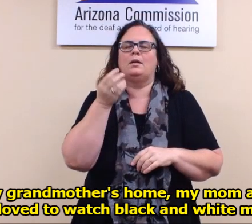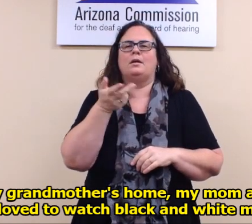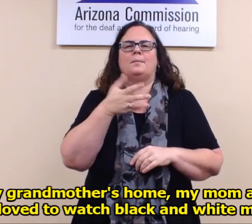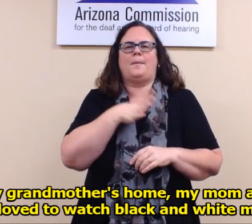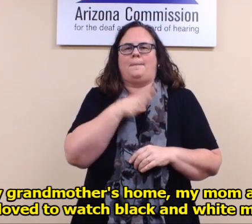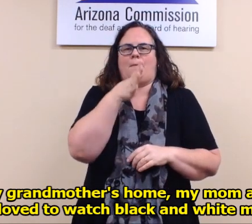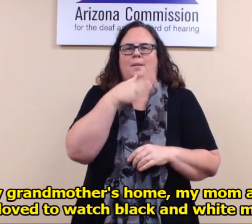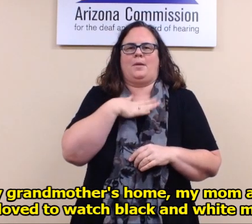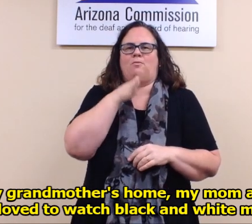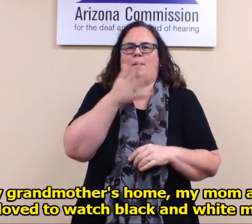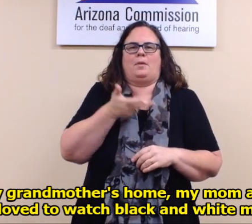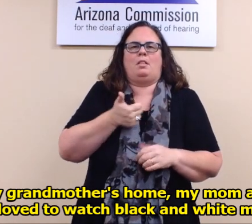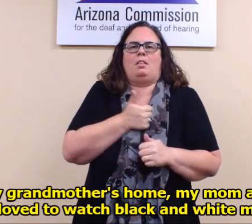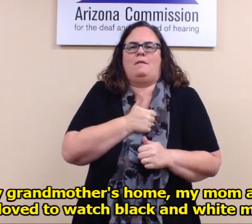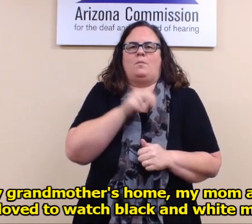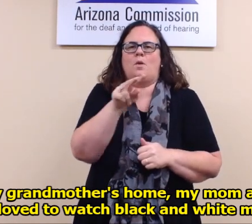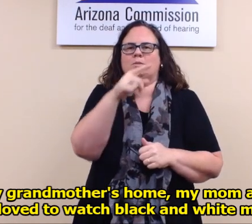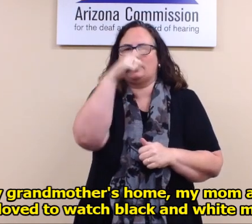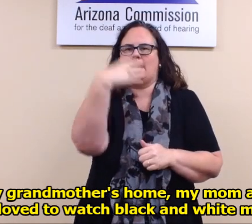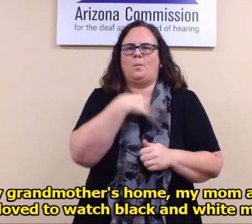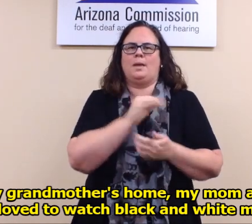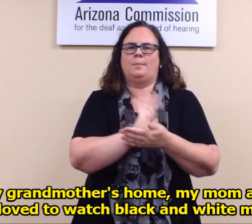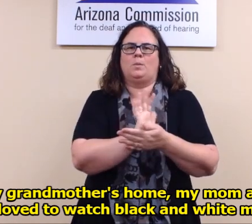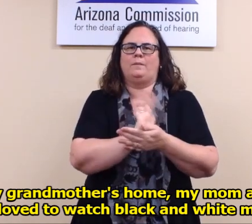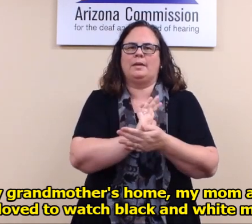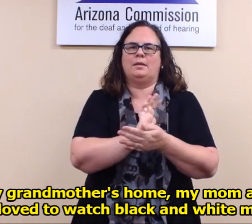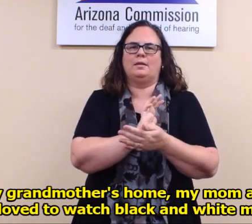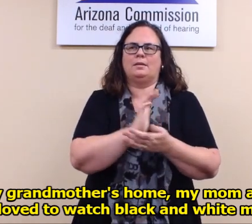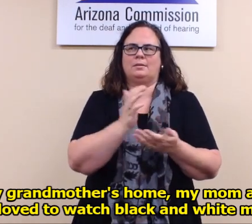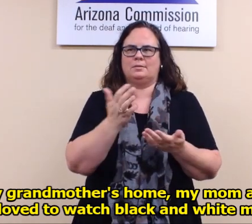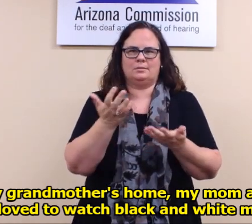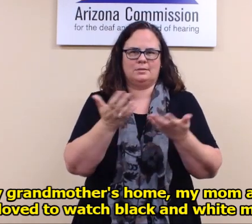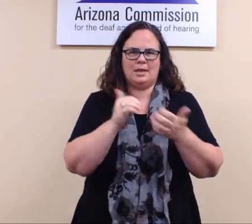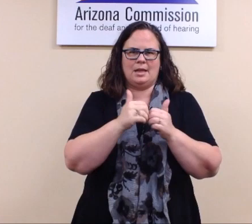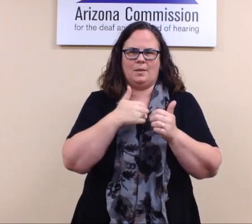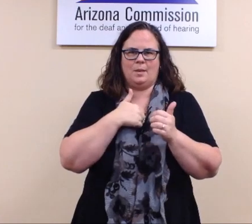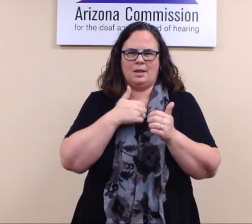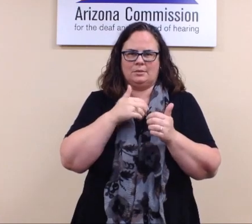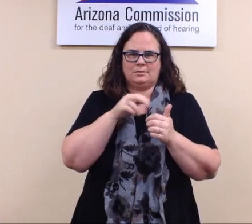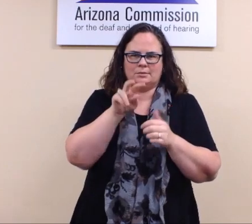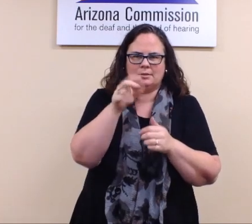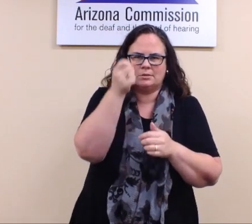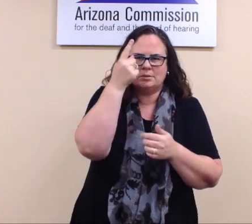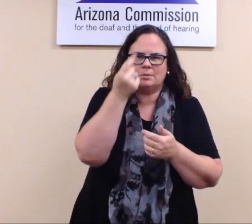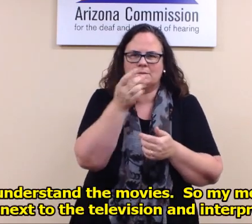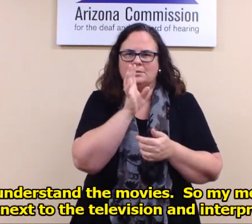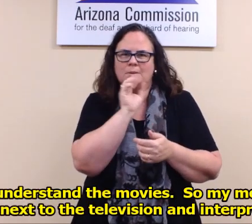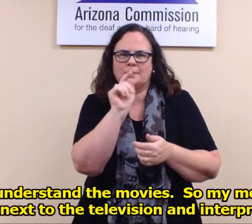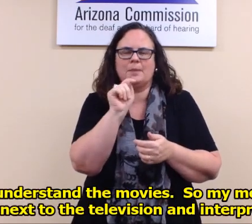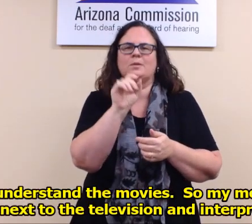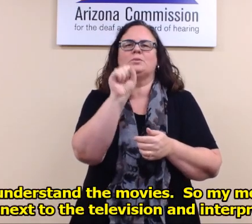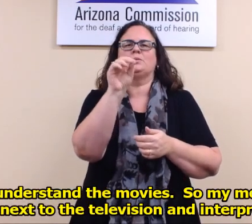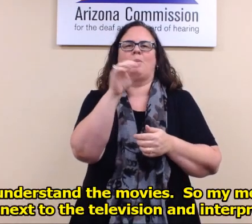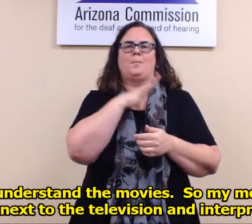home. My mom and grandma both loved to watch black and white movies, but I couldn't understand the